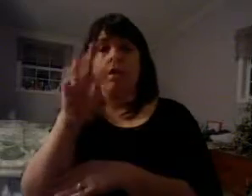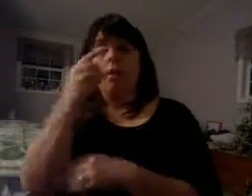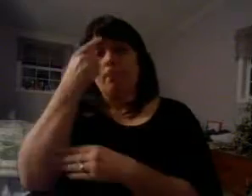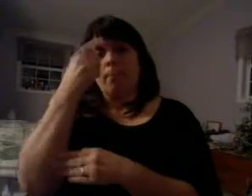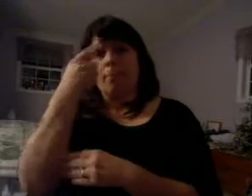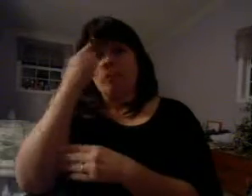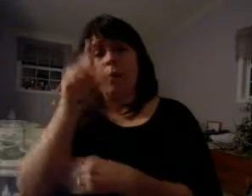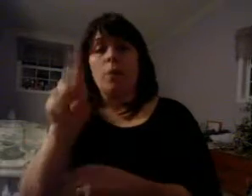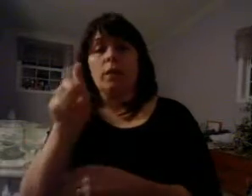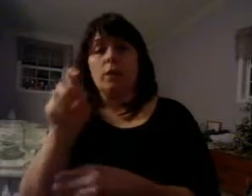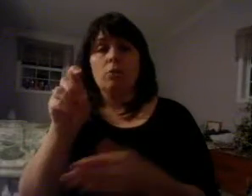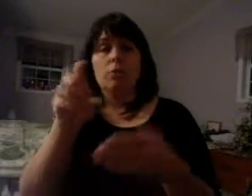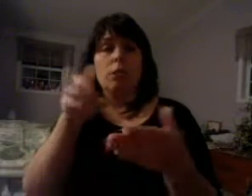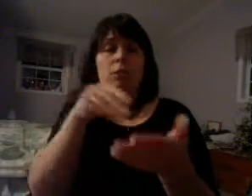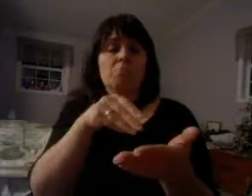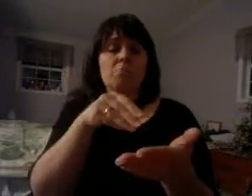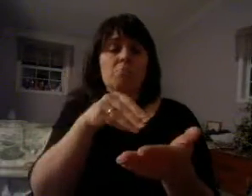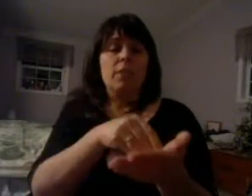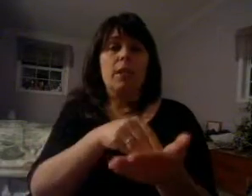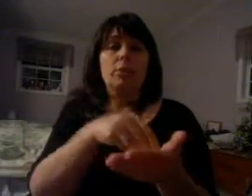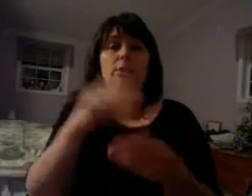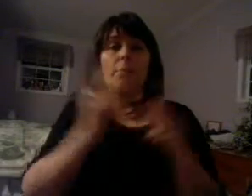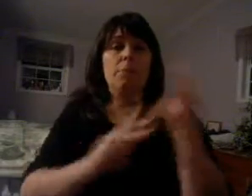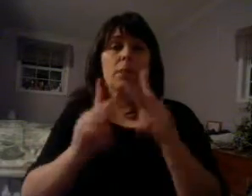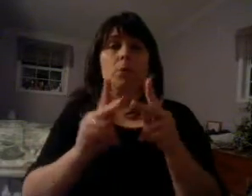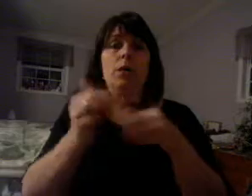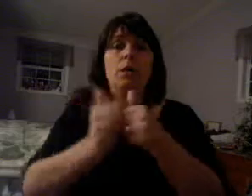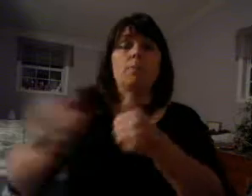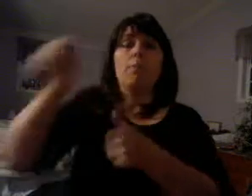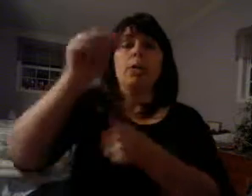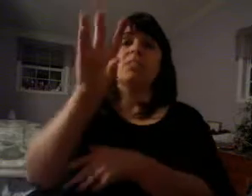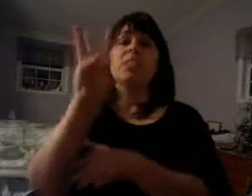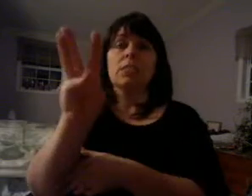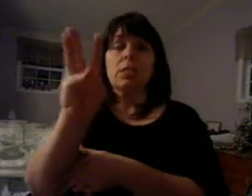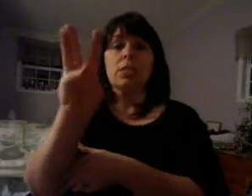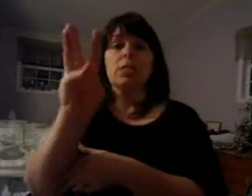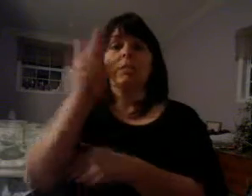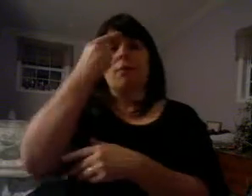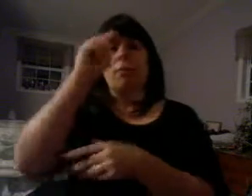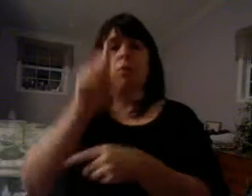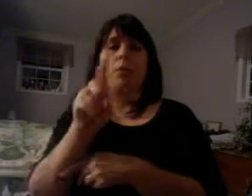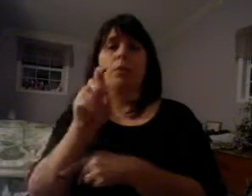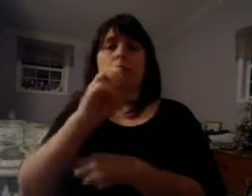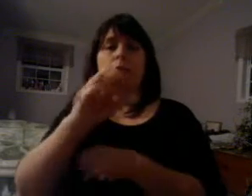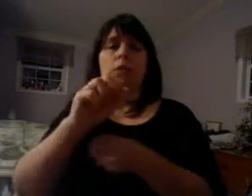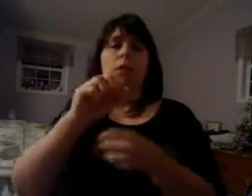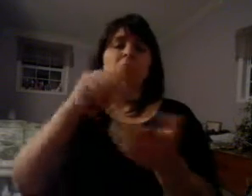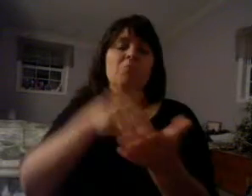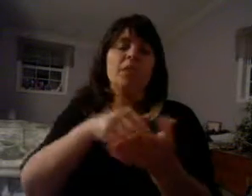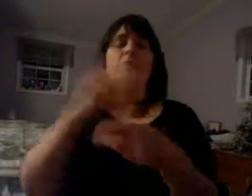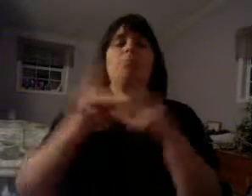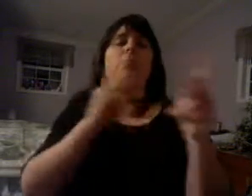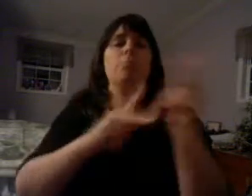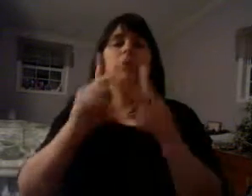stable, very predictable, very much like European rates. But in 1968, those rates started to go up, and the increase has